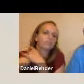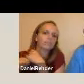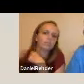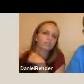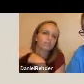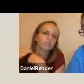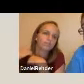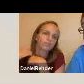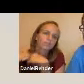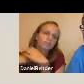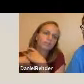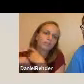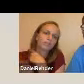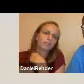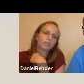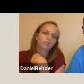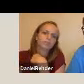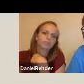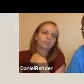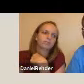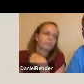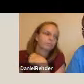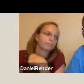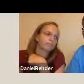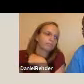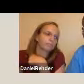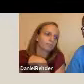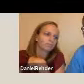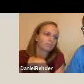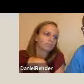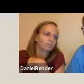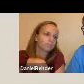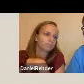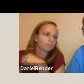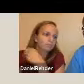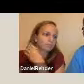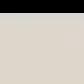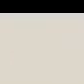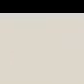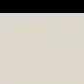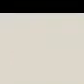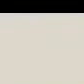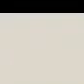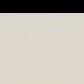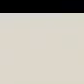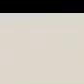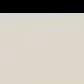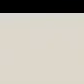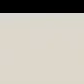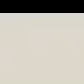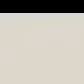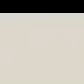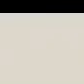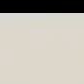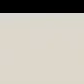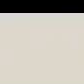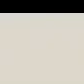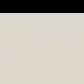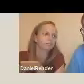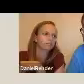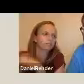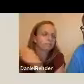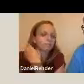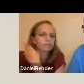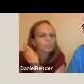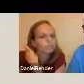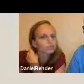on. And then the other main thing is we spent a lot of time talking about our future role, what our future role